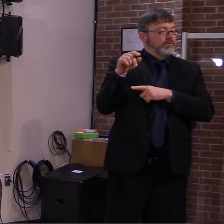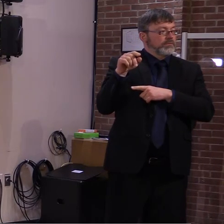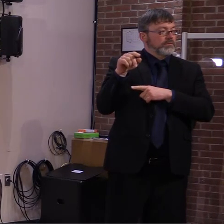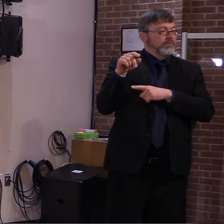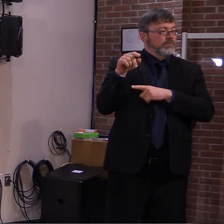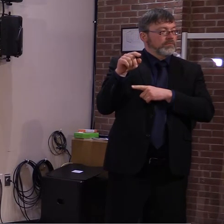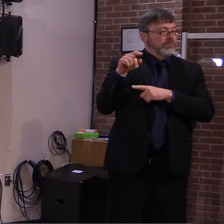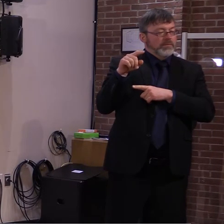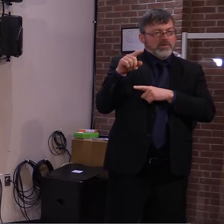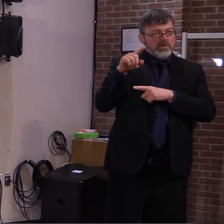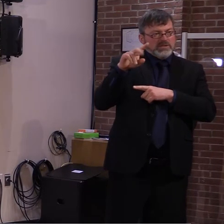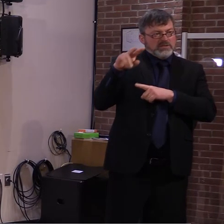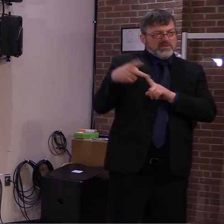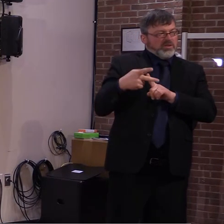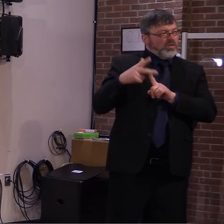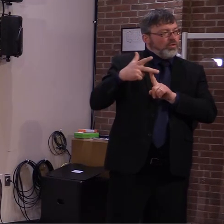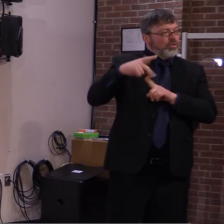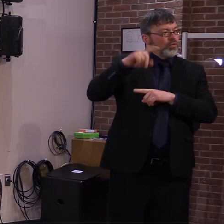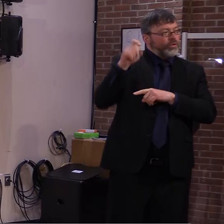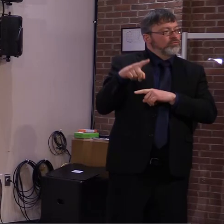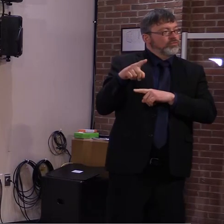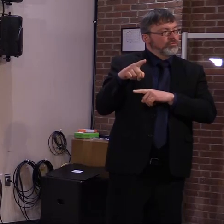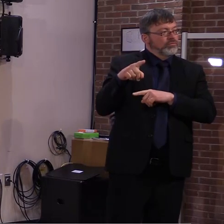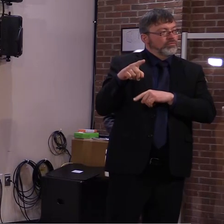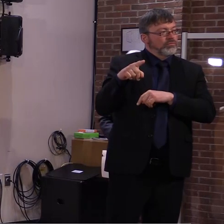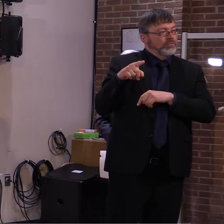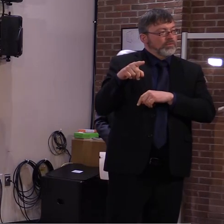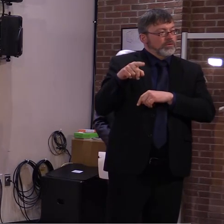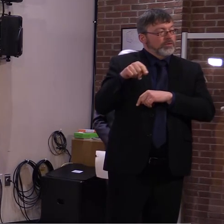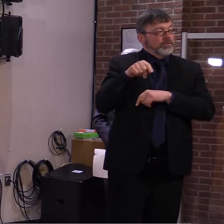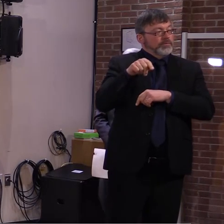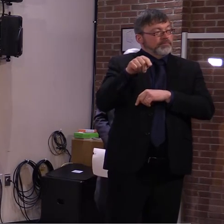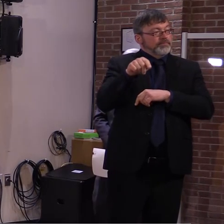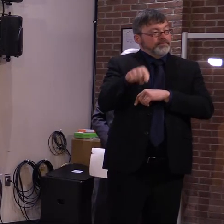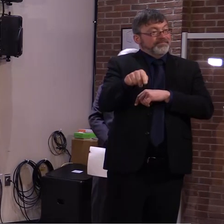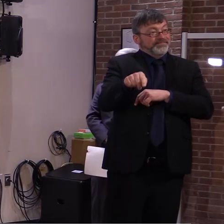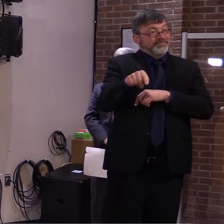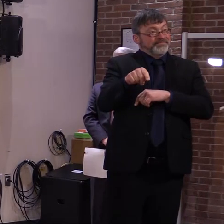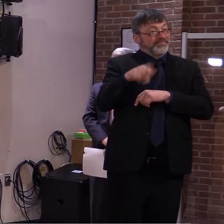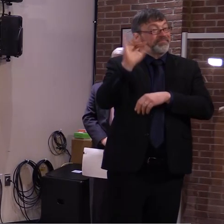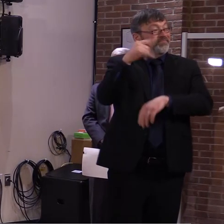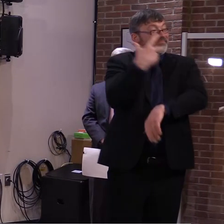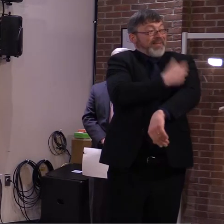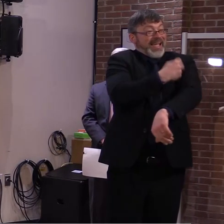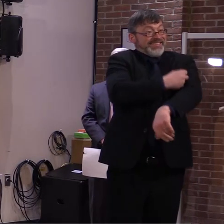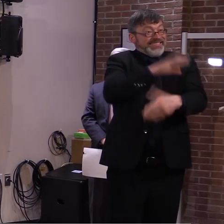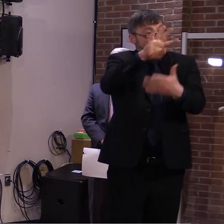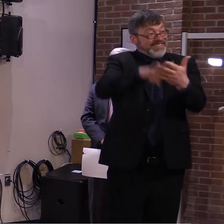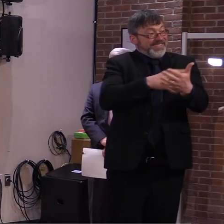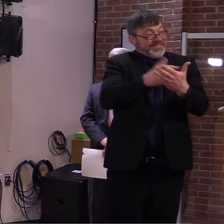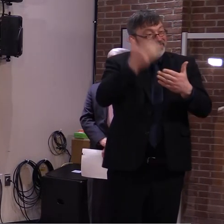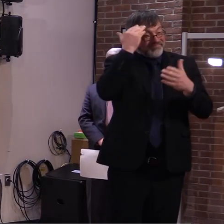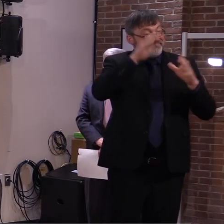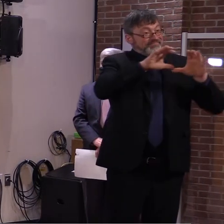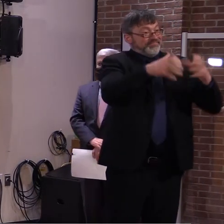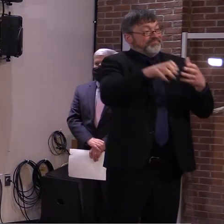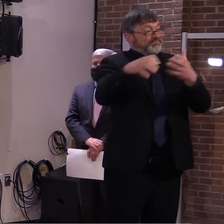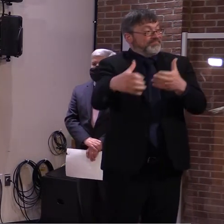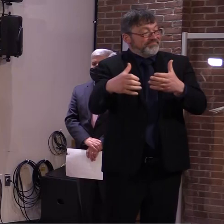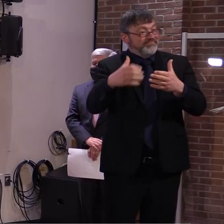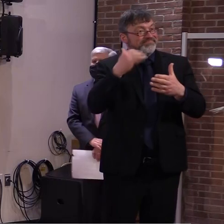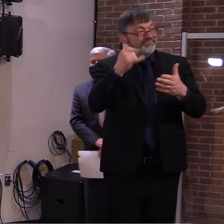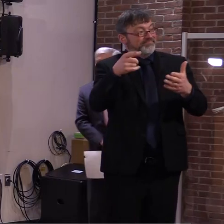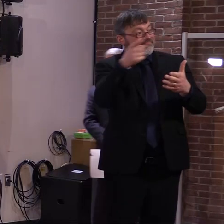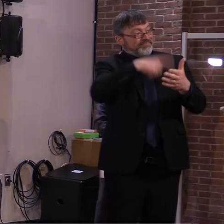the website prepared for all that traffic, the call center? Is it pretty much the same process, and are you confident that it'll go